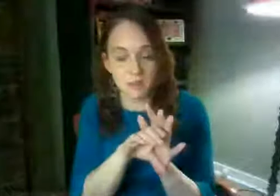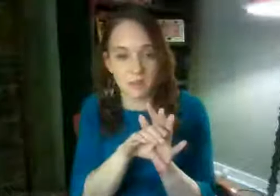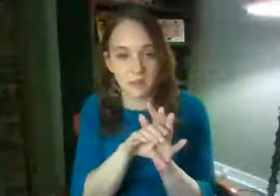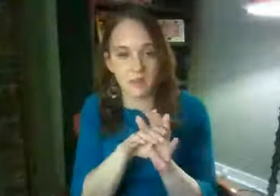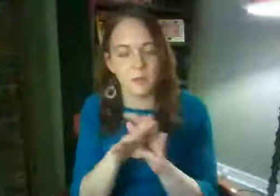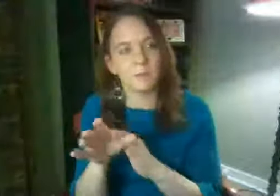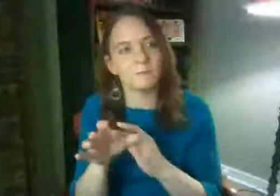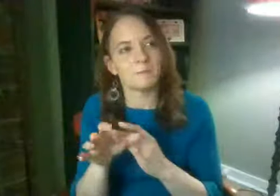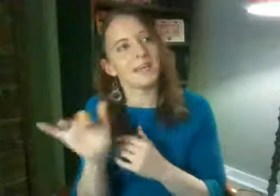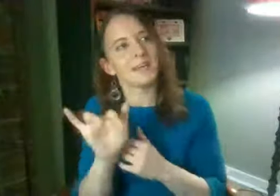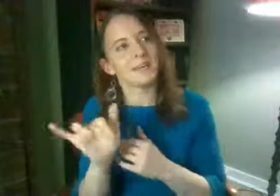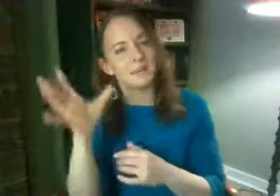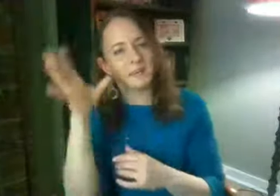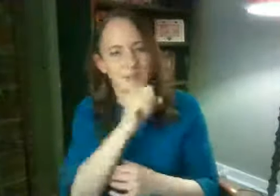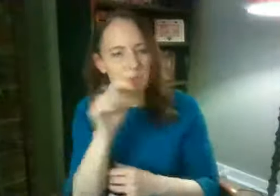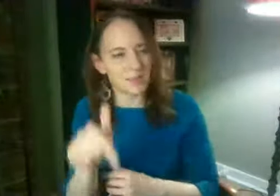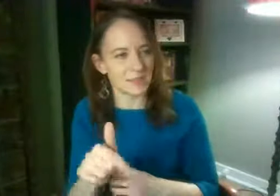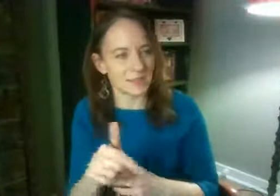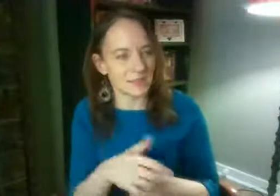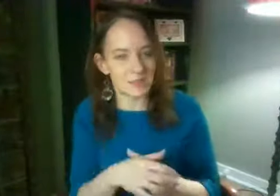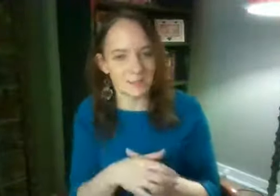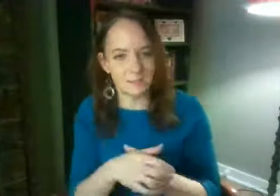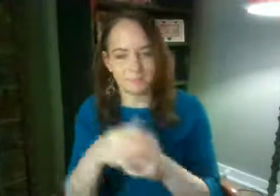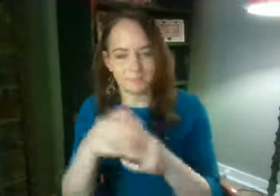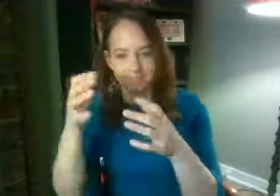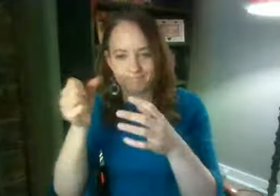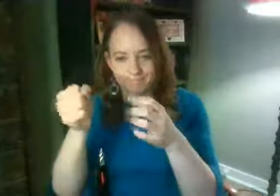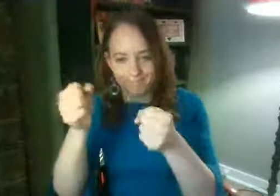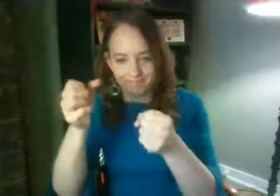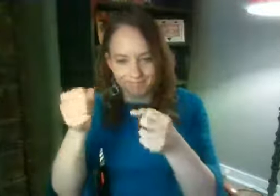pictures. Like, guess what this is?